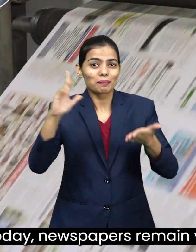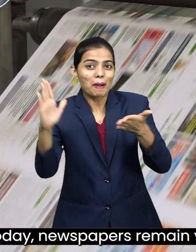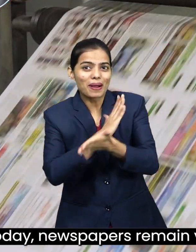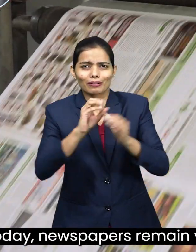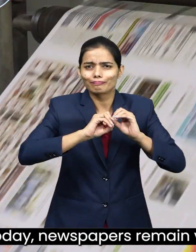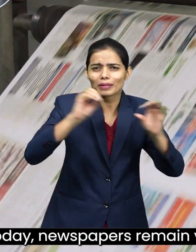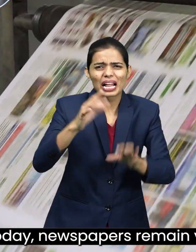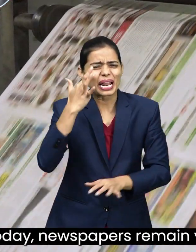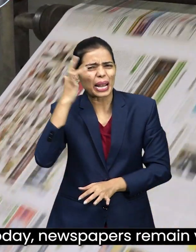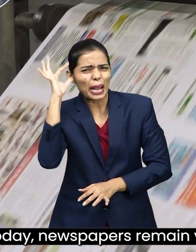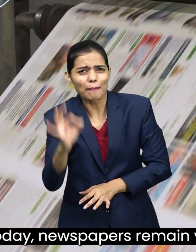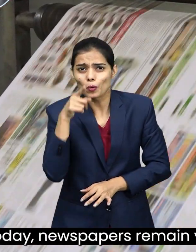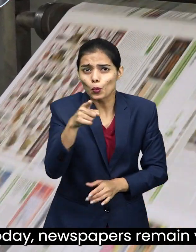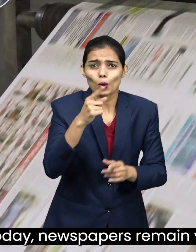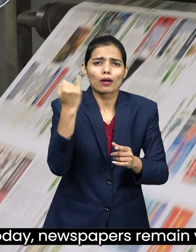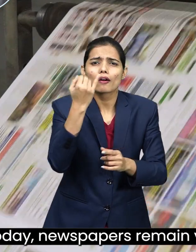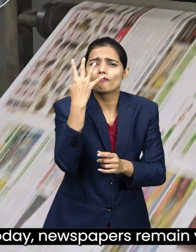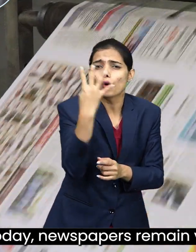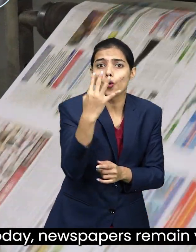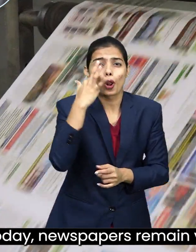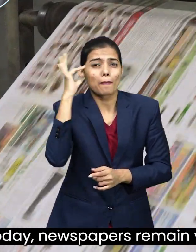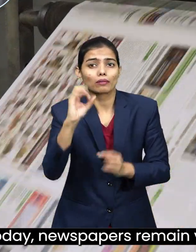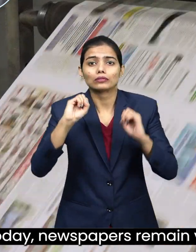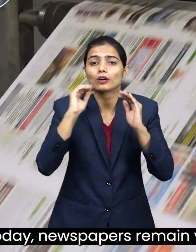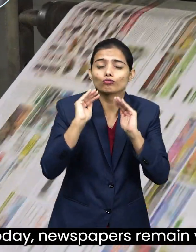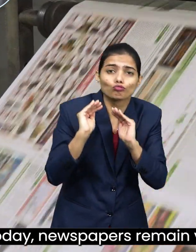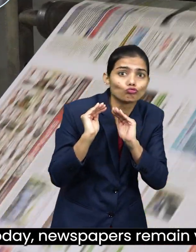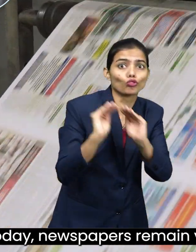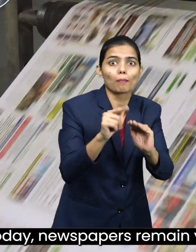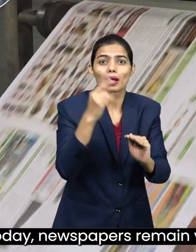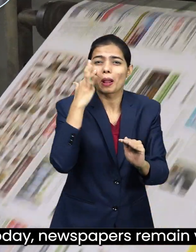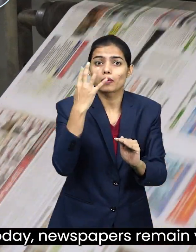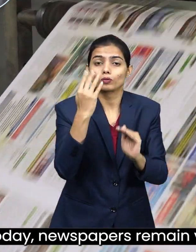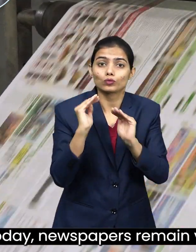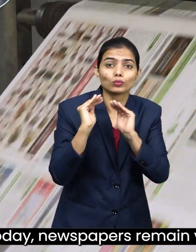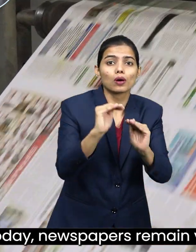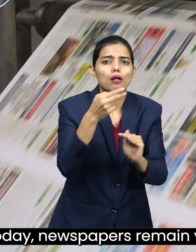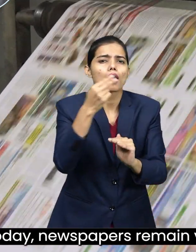Today, newspapers remain vital as the fourth pillar of democracy.